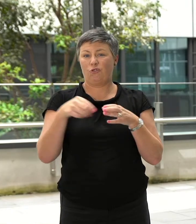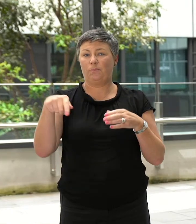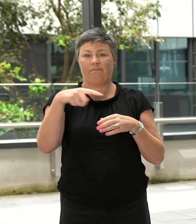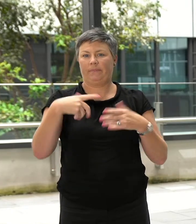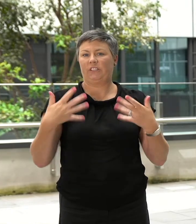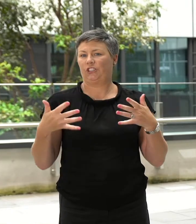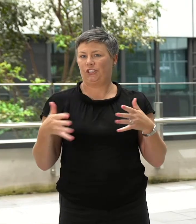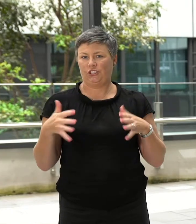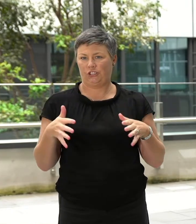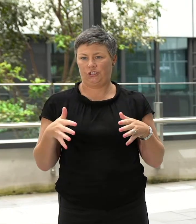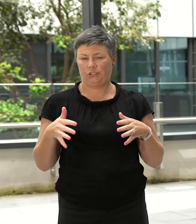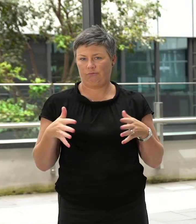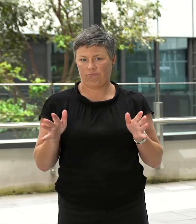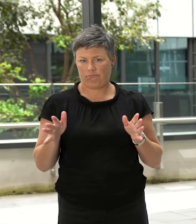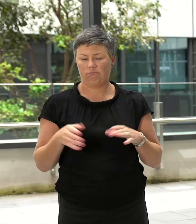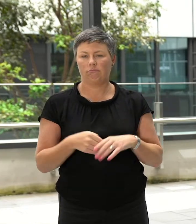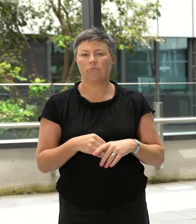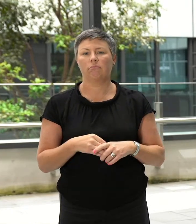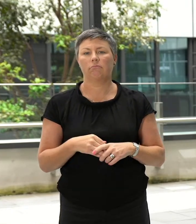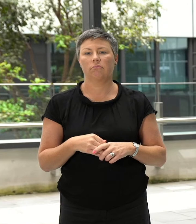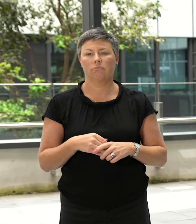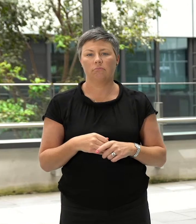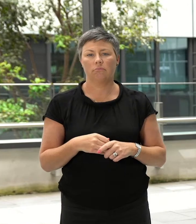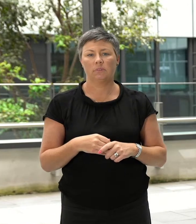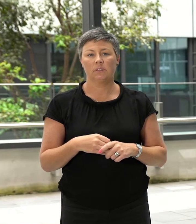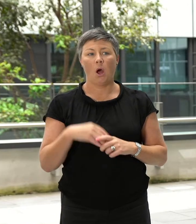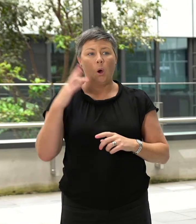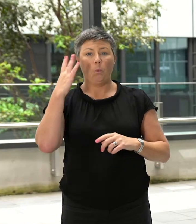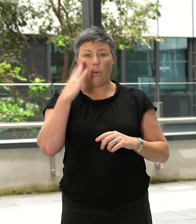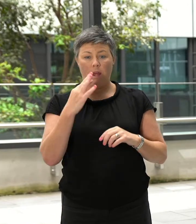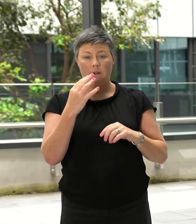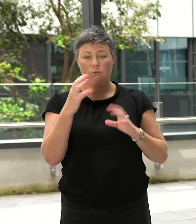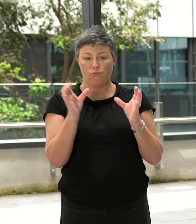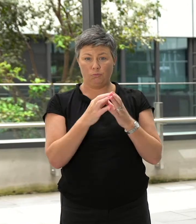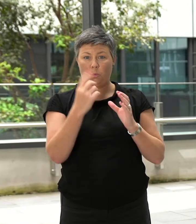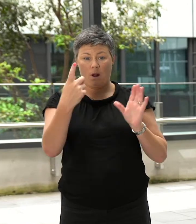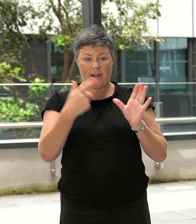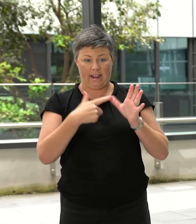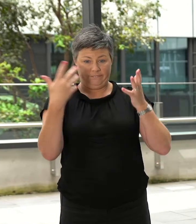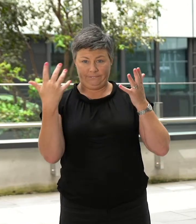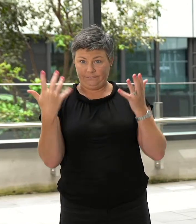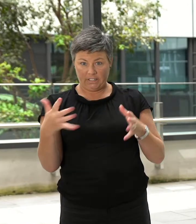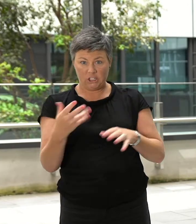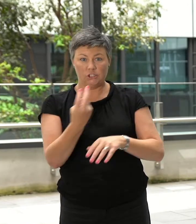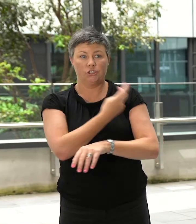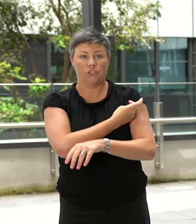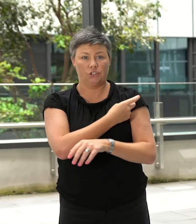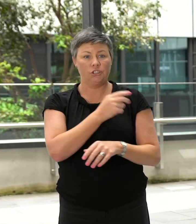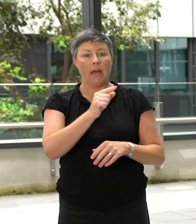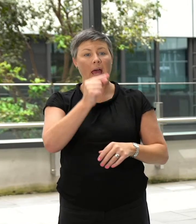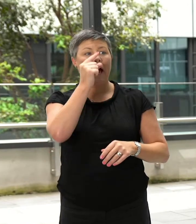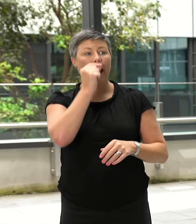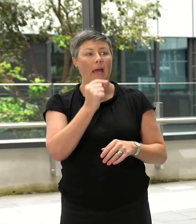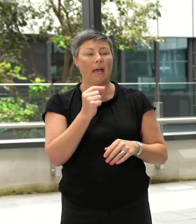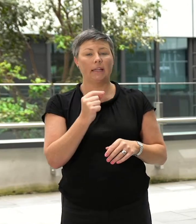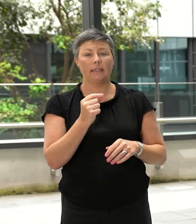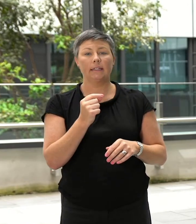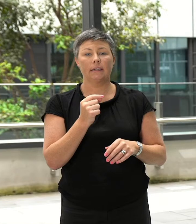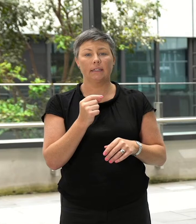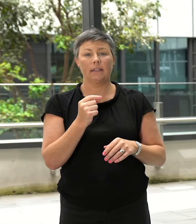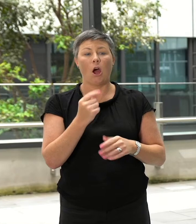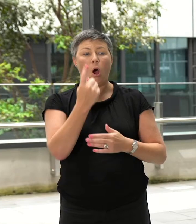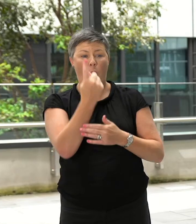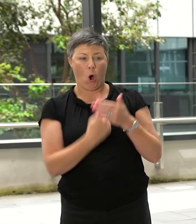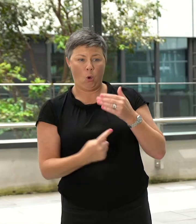and every hospital will do this as well. As they get all of their 1A group fully vaccinated, they'll be able to say them and them alone should